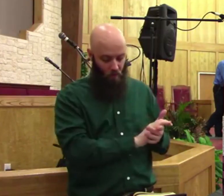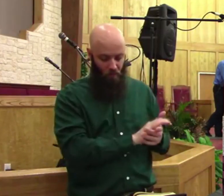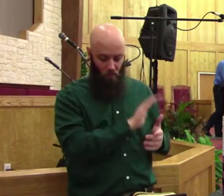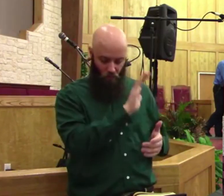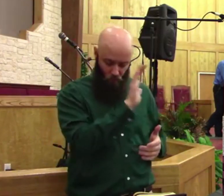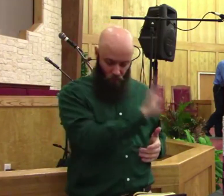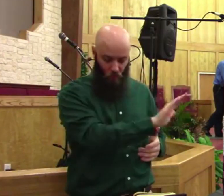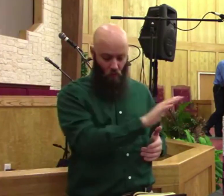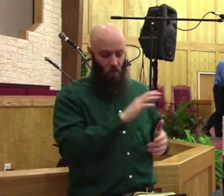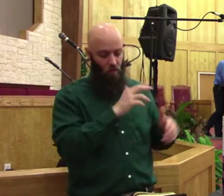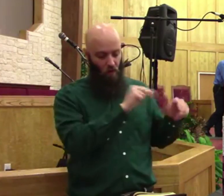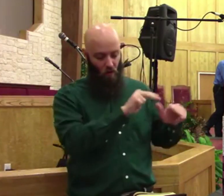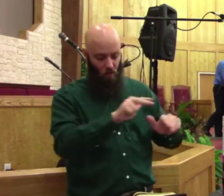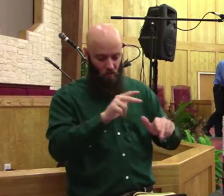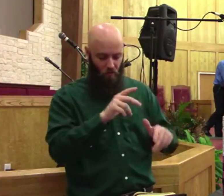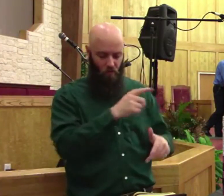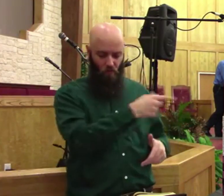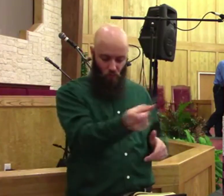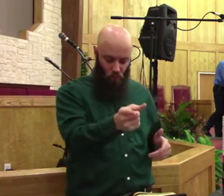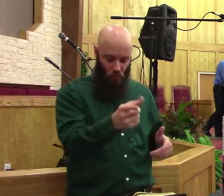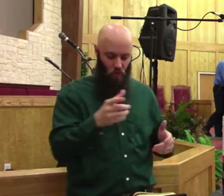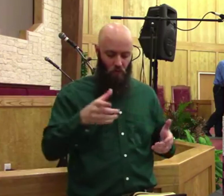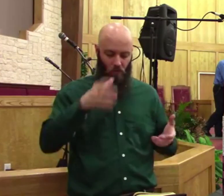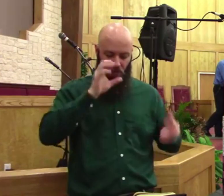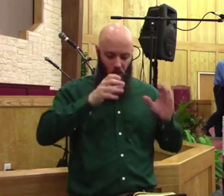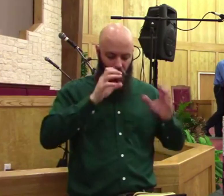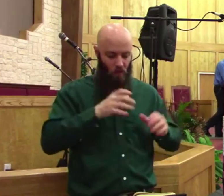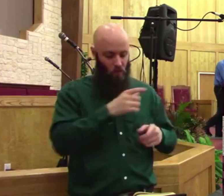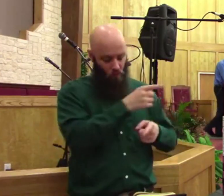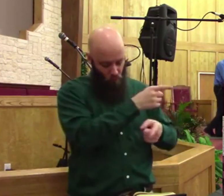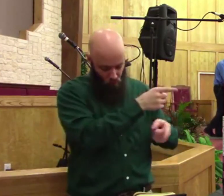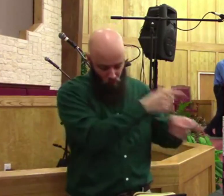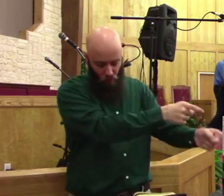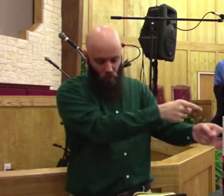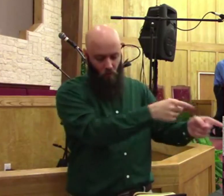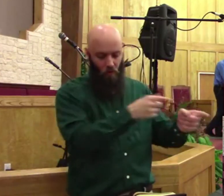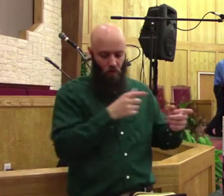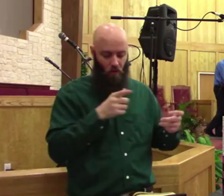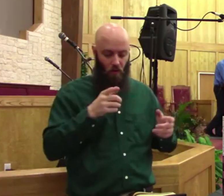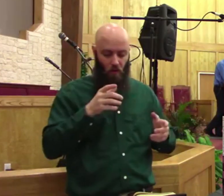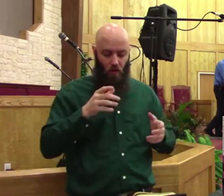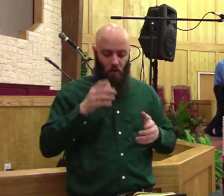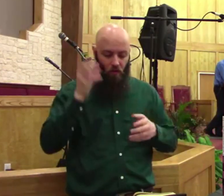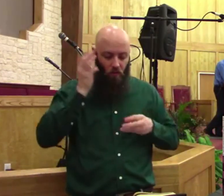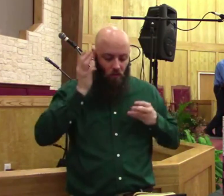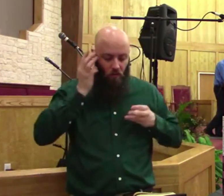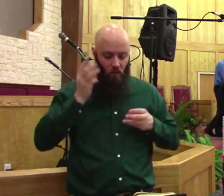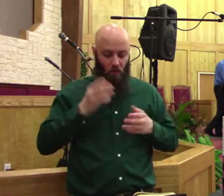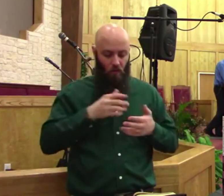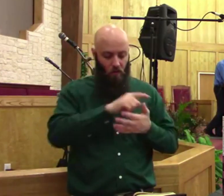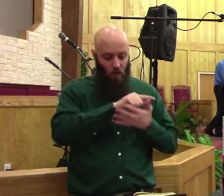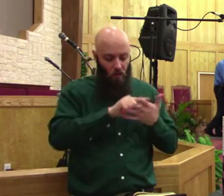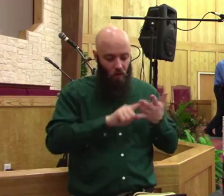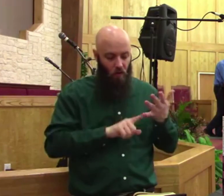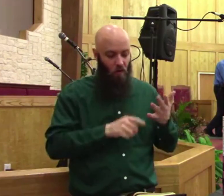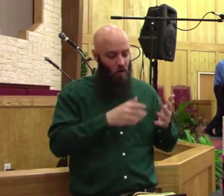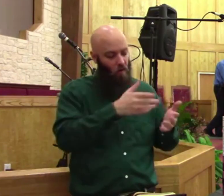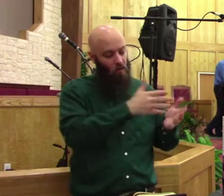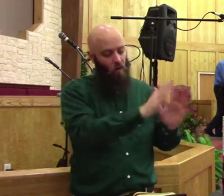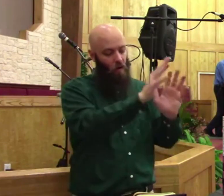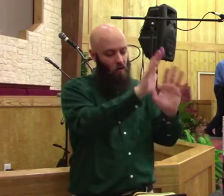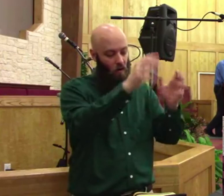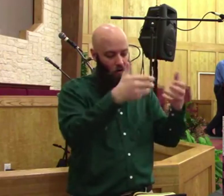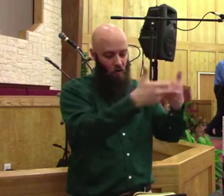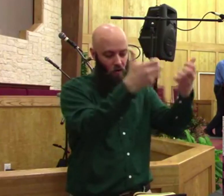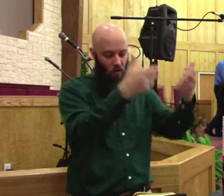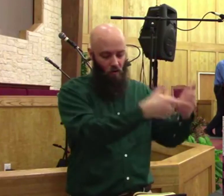concubines have drunk wine from them, and you have praised the gods of silver and gold, of bronze, iron, wood, and stone, which do not